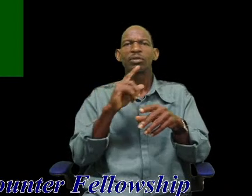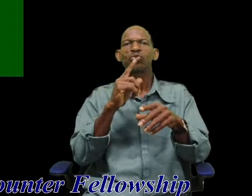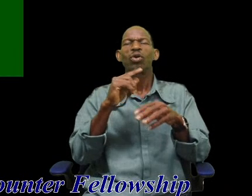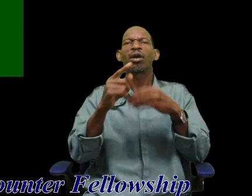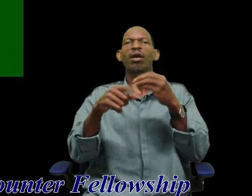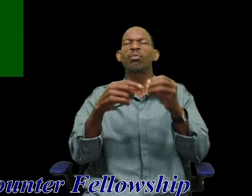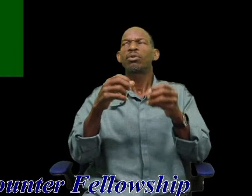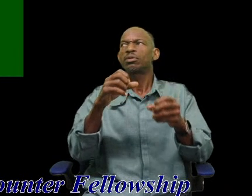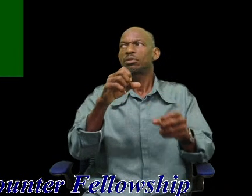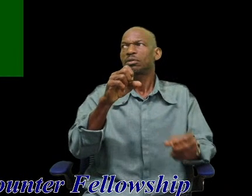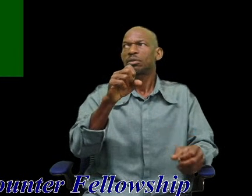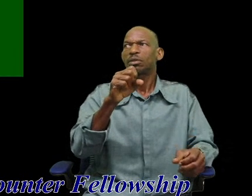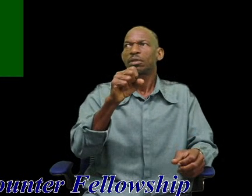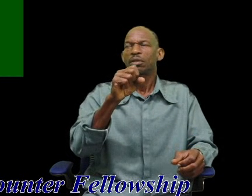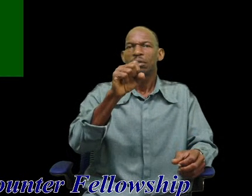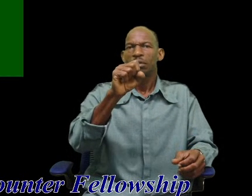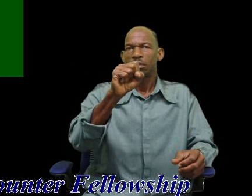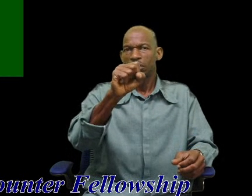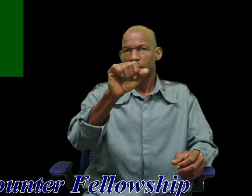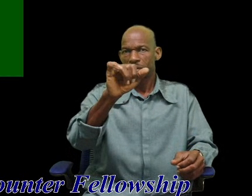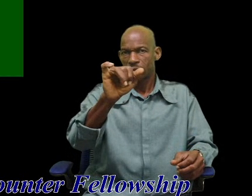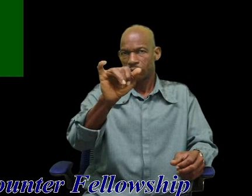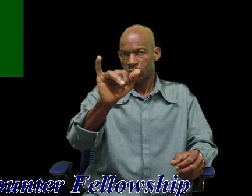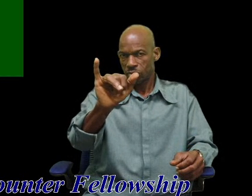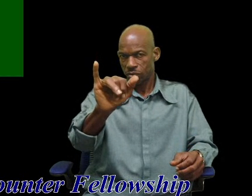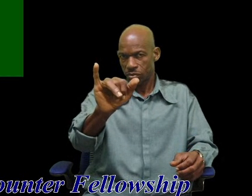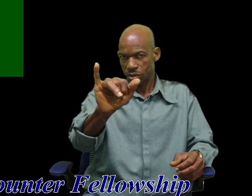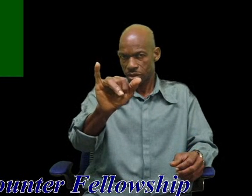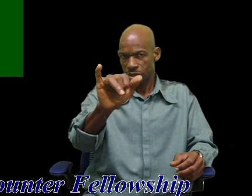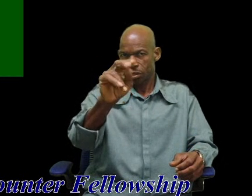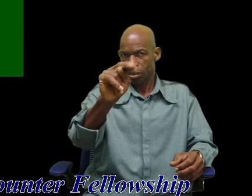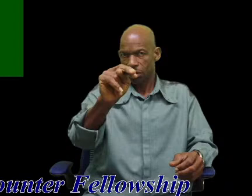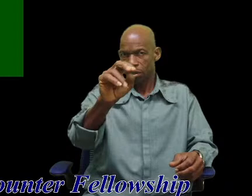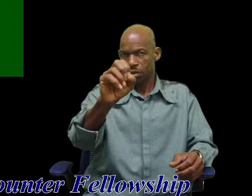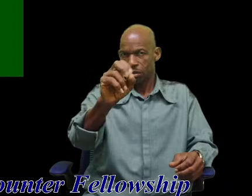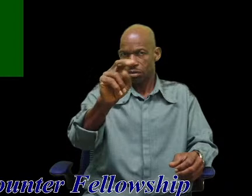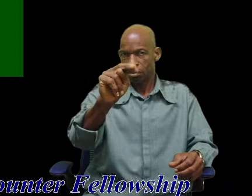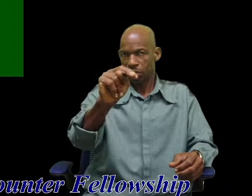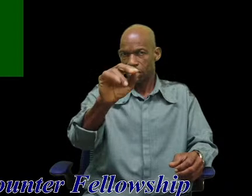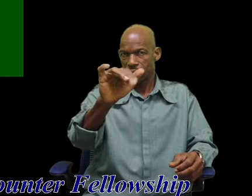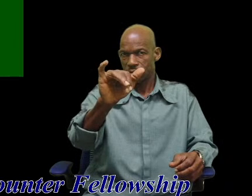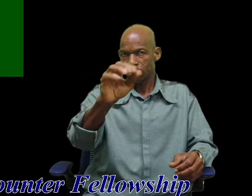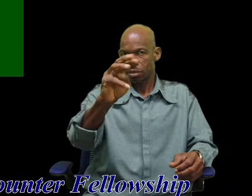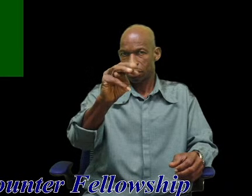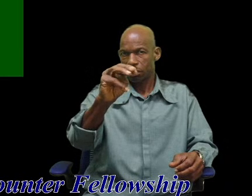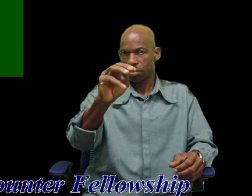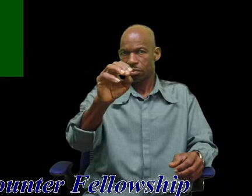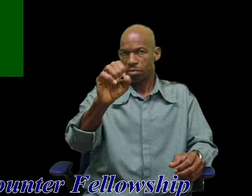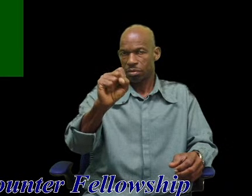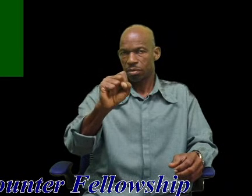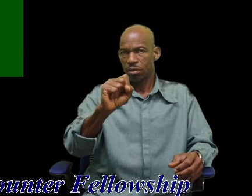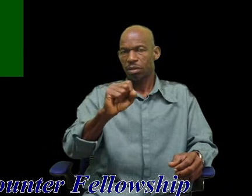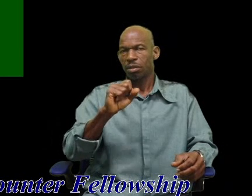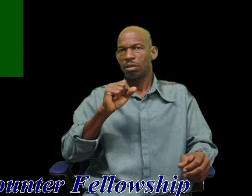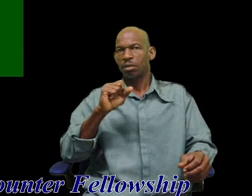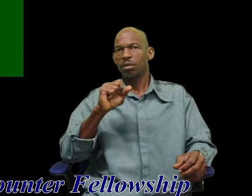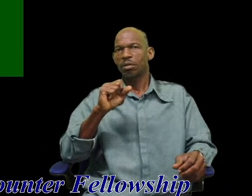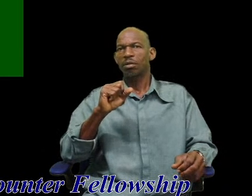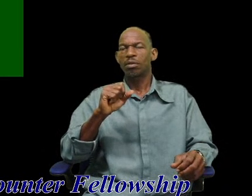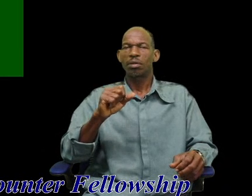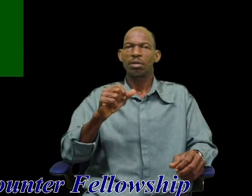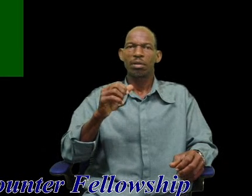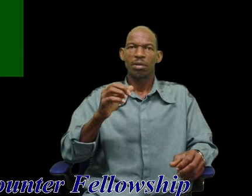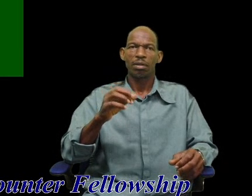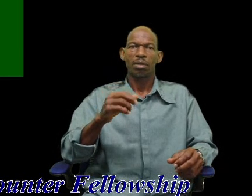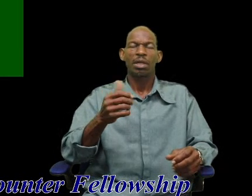synonyms, words meaning the same thing. So belong or own, something belong to you, you own it. So we have belong,